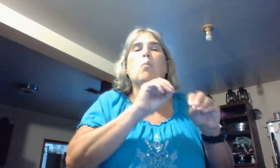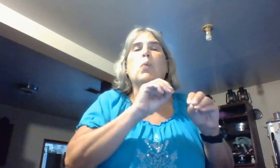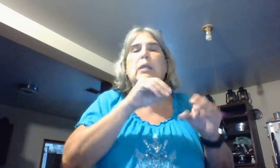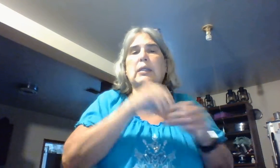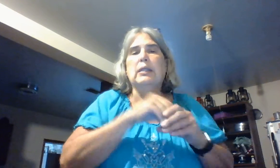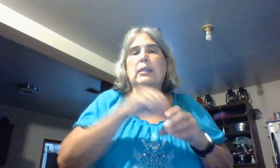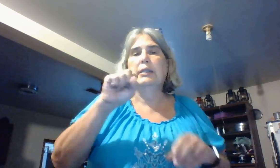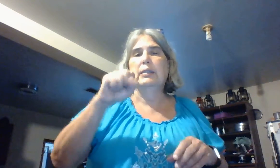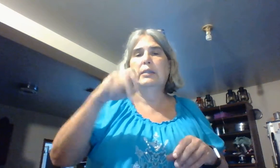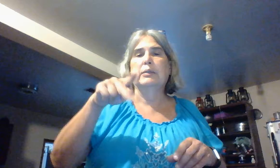Adam?